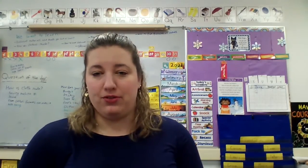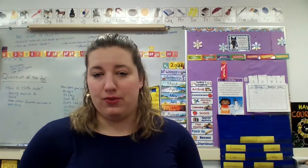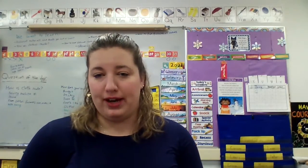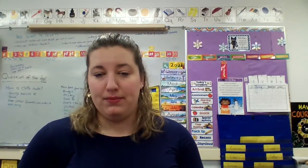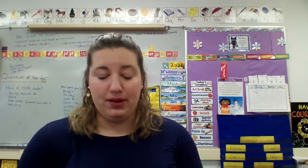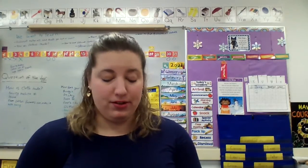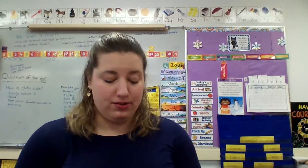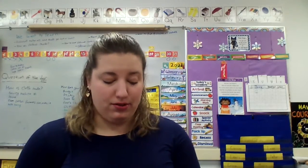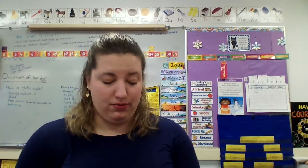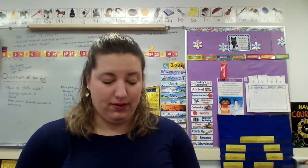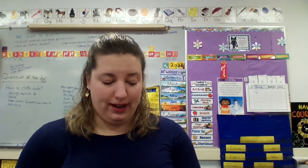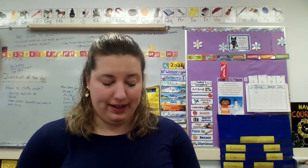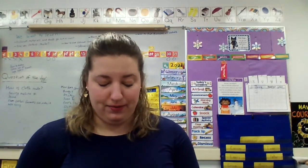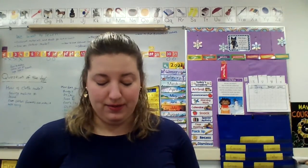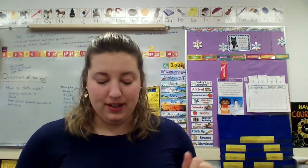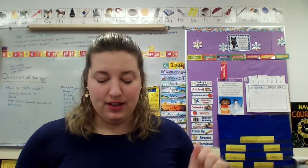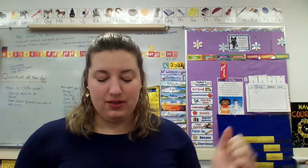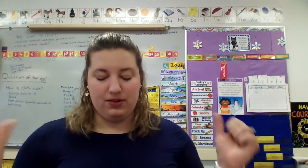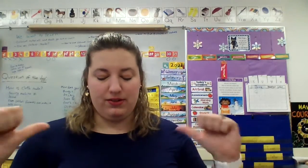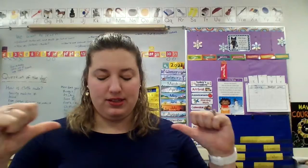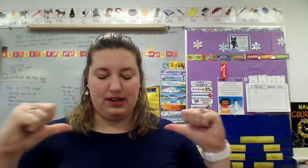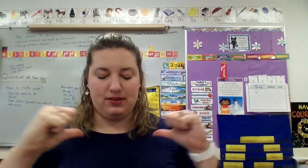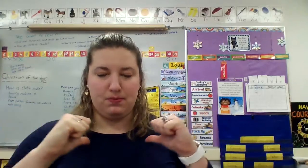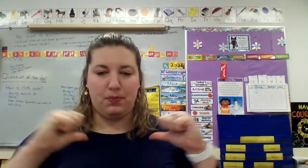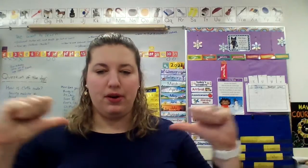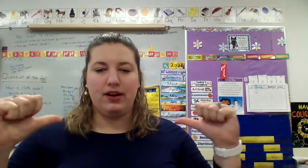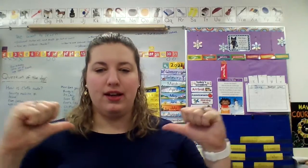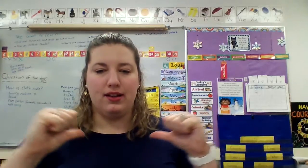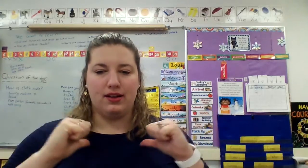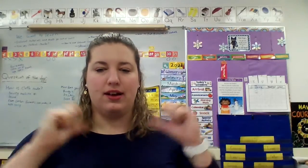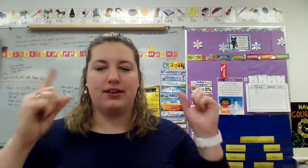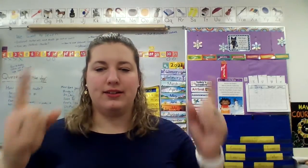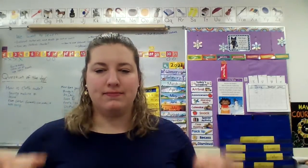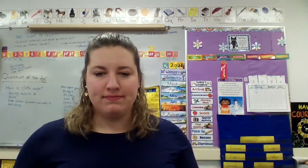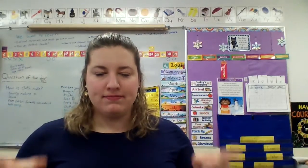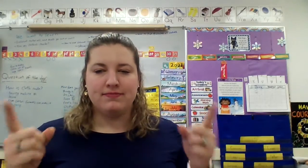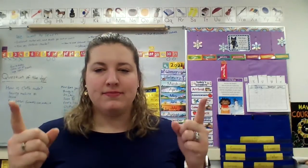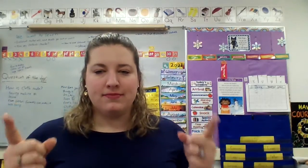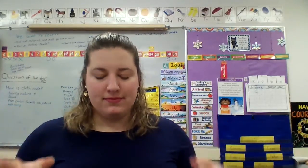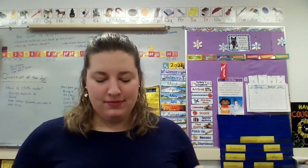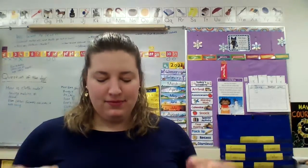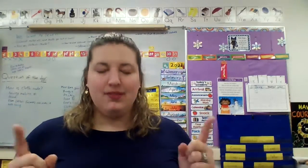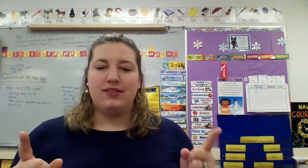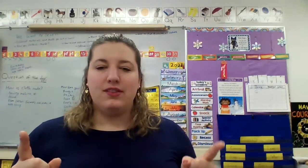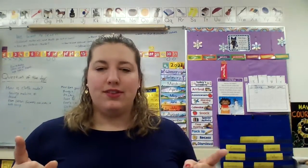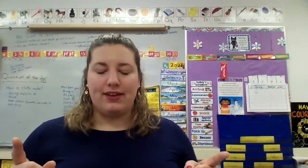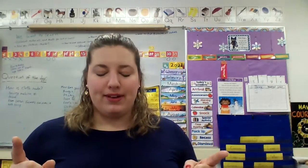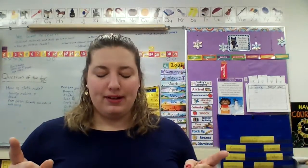rhyme or don't rhyme? So our first set is book, look. Do they rhyme?